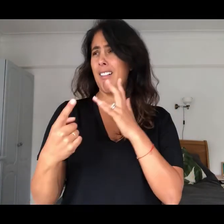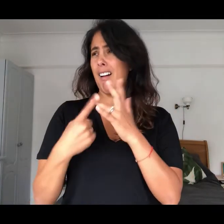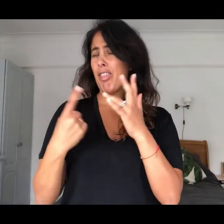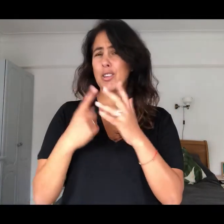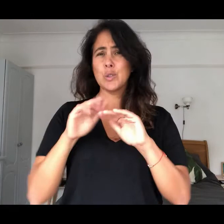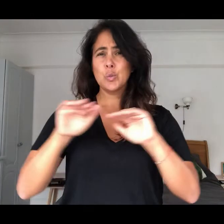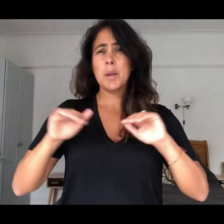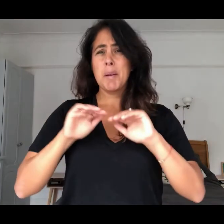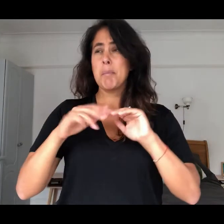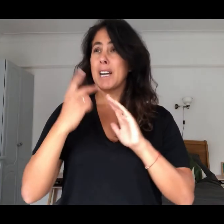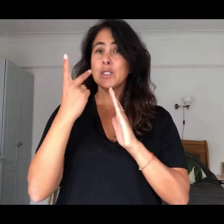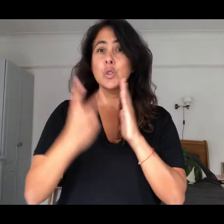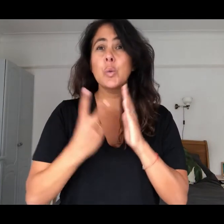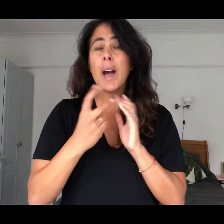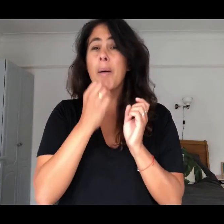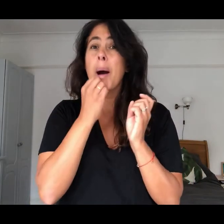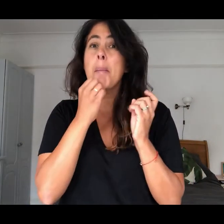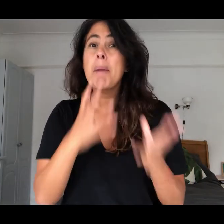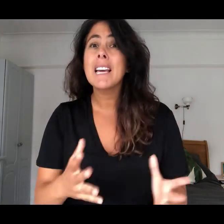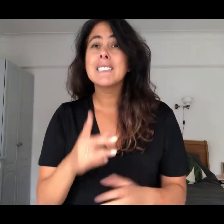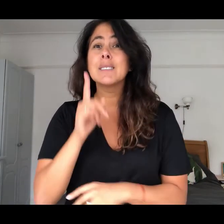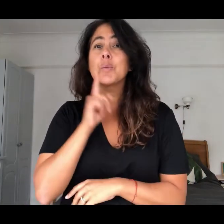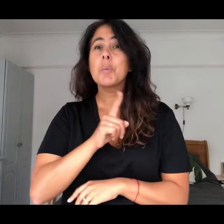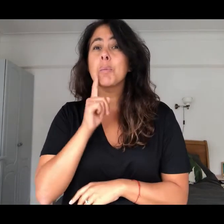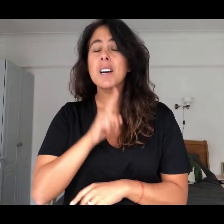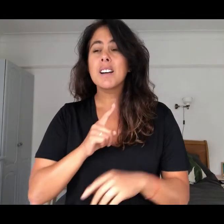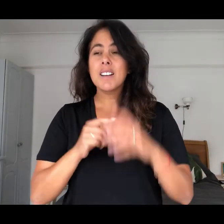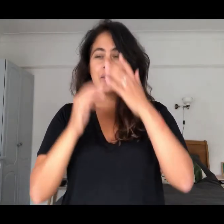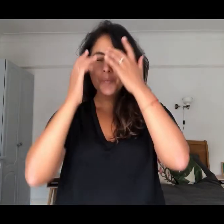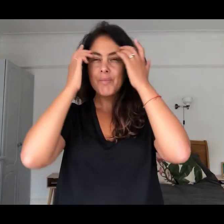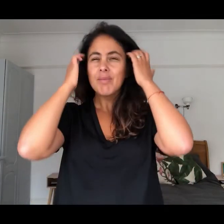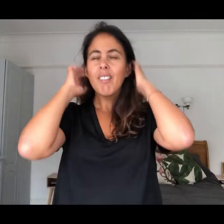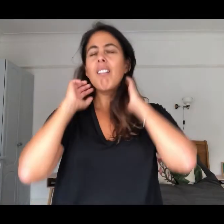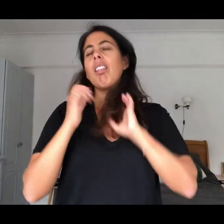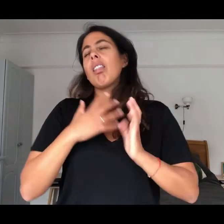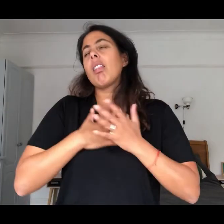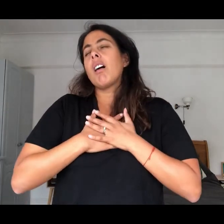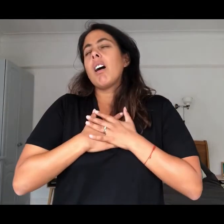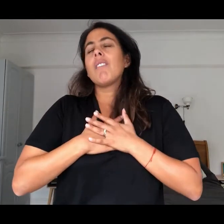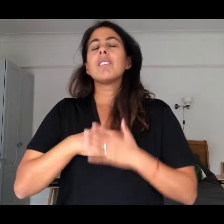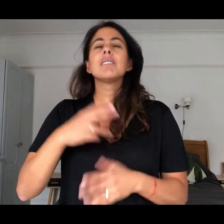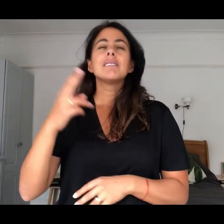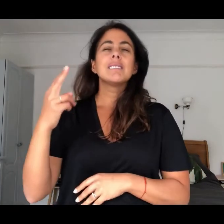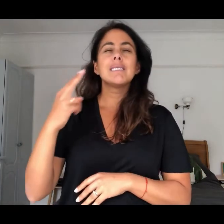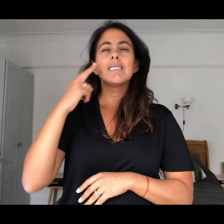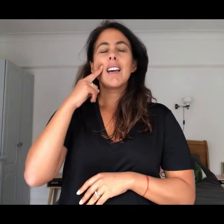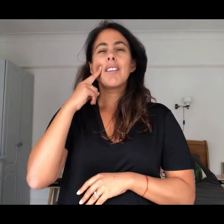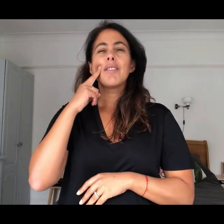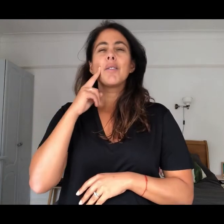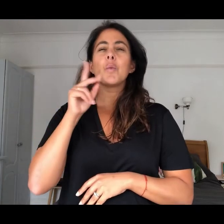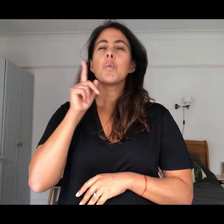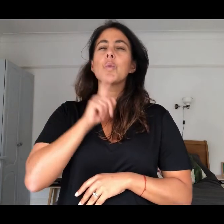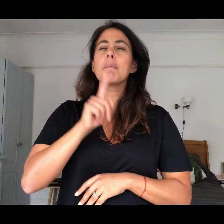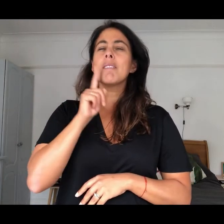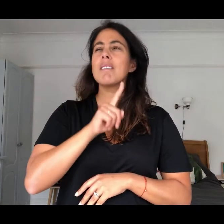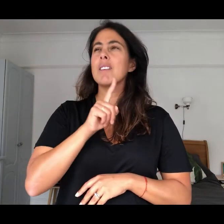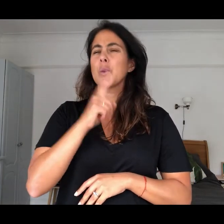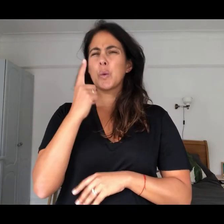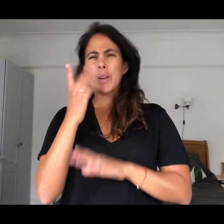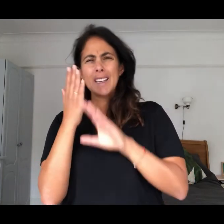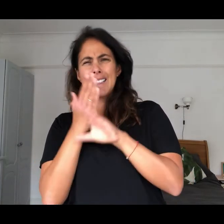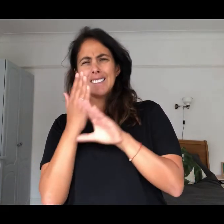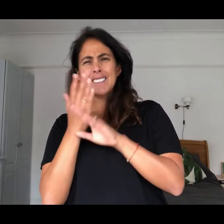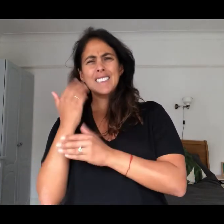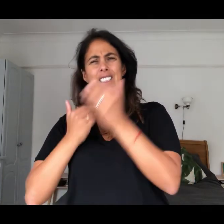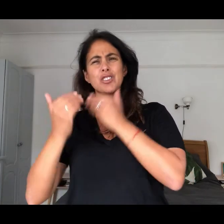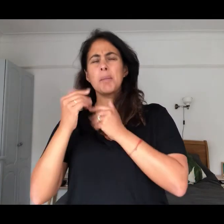Channel record by 2 hours. Amazing woman. I love these dead women hidden in history, but